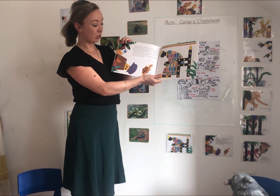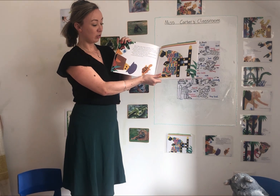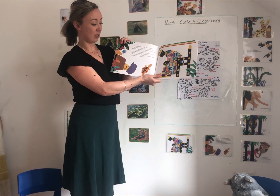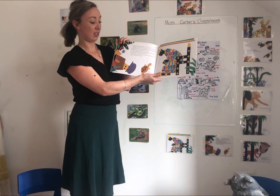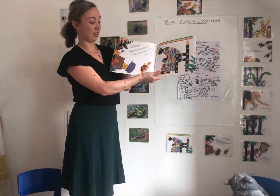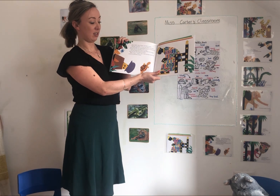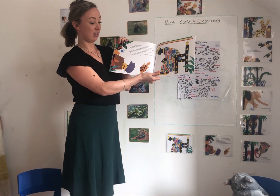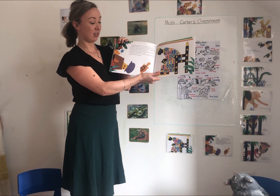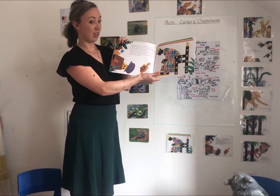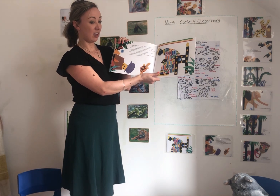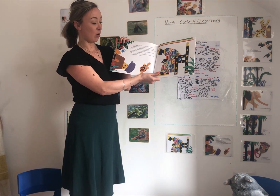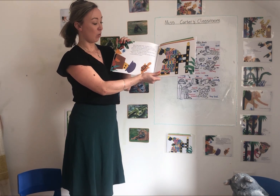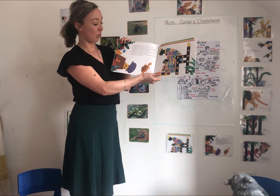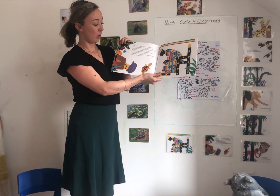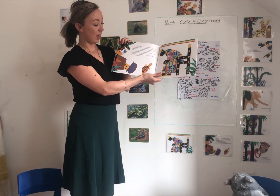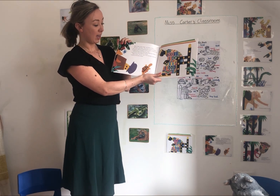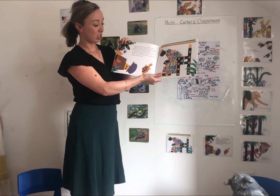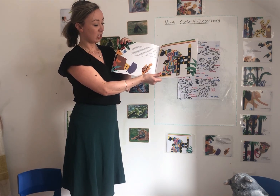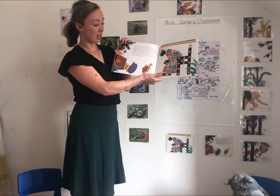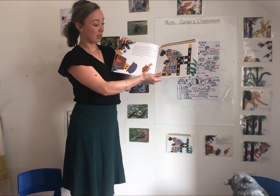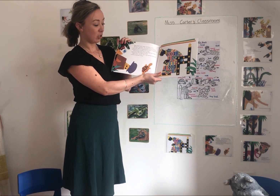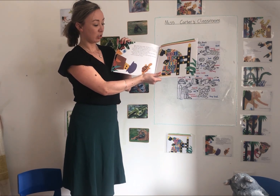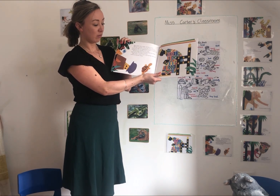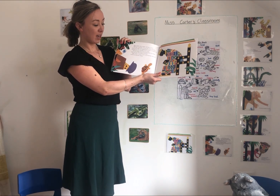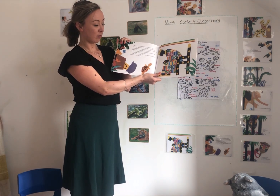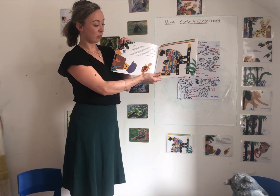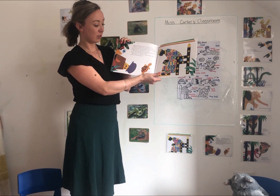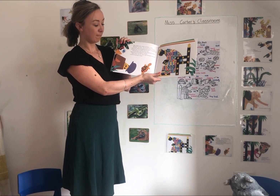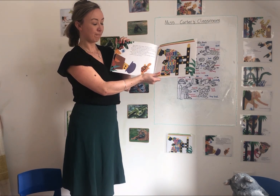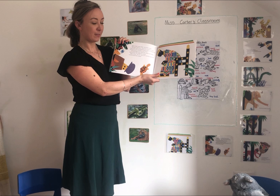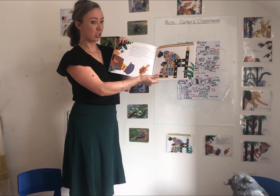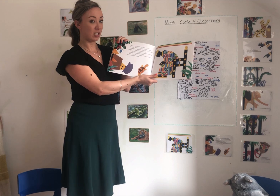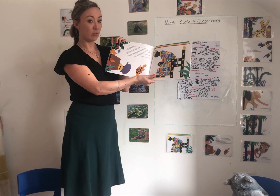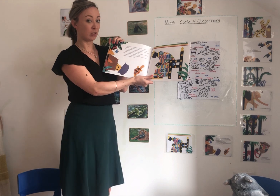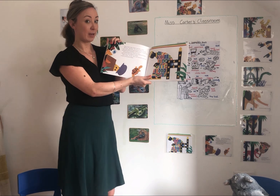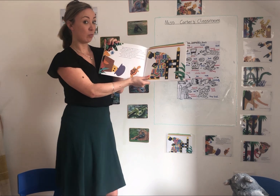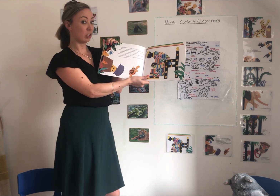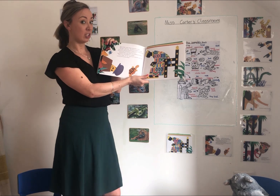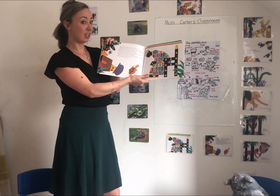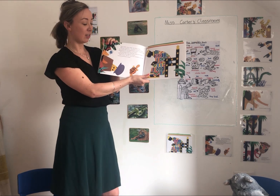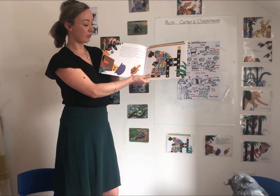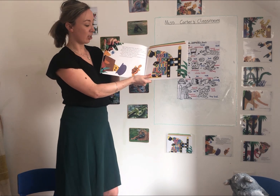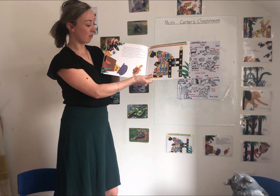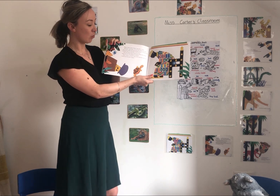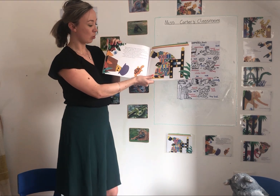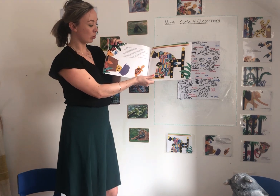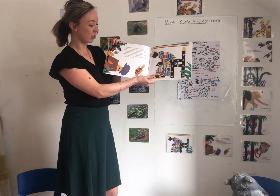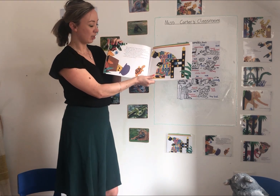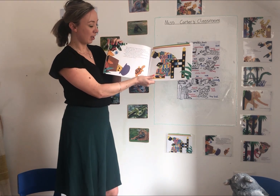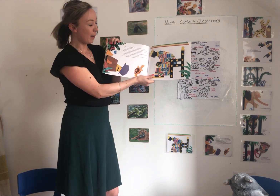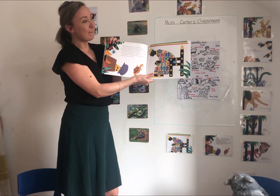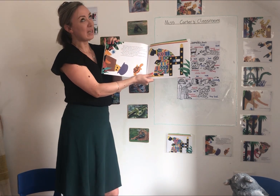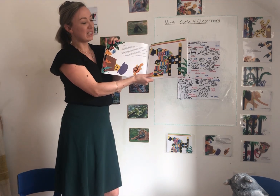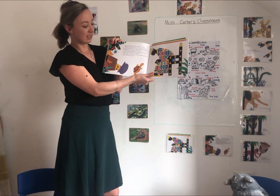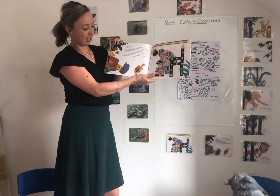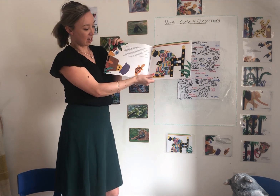do this. Achi-Cheri looked around. She thought about what she'd like for her reward. Please,